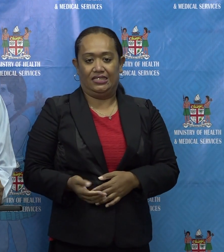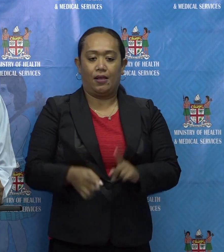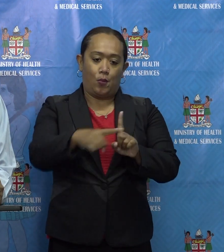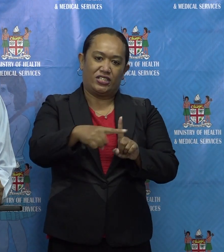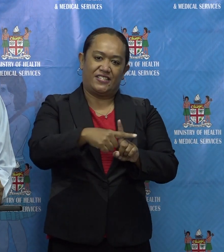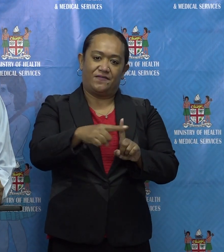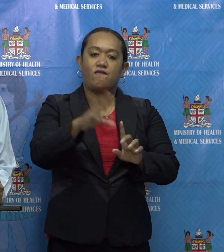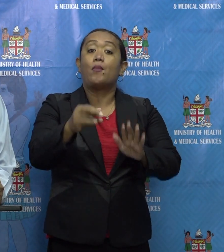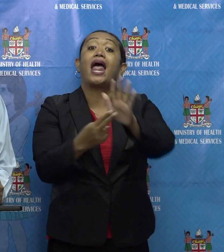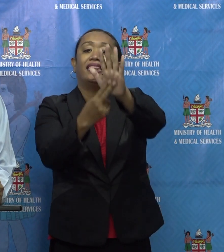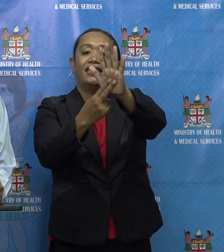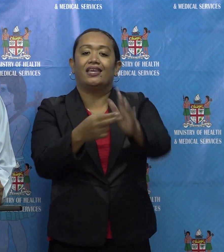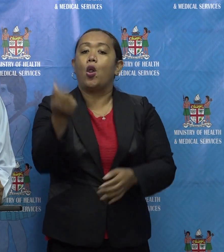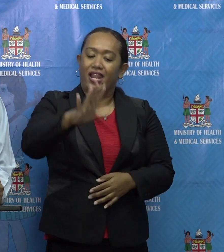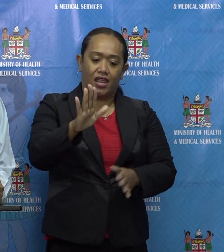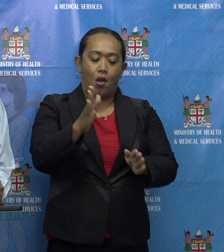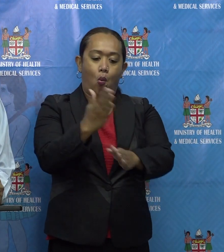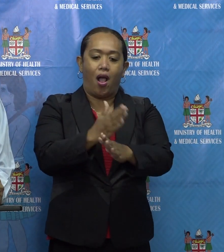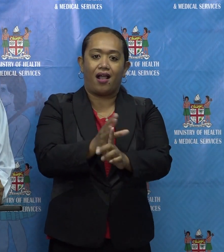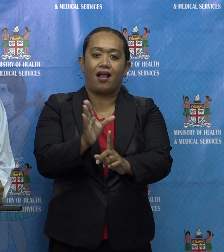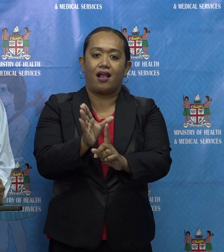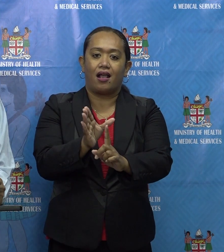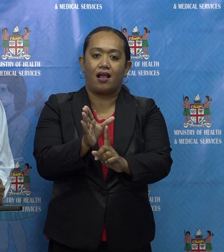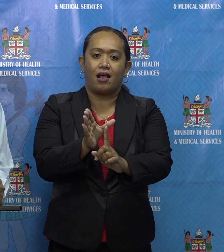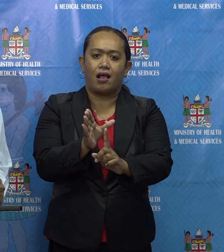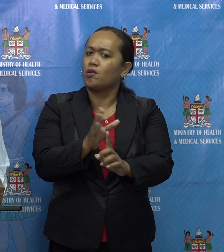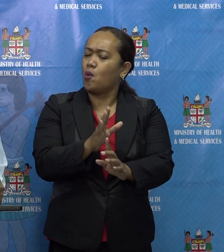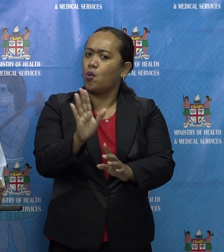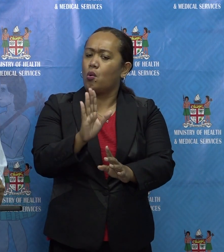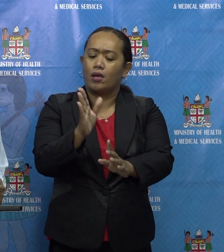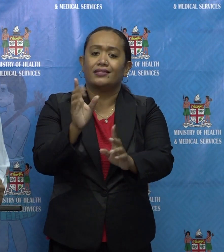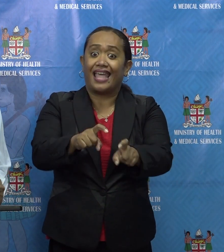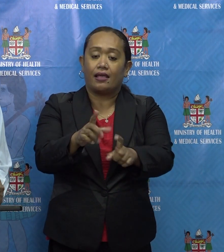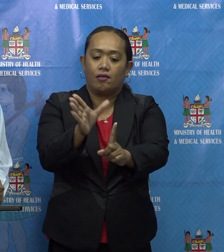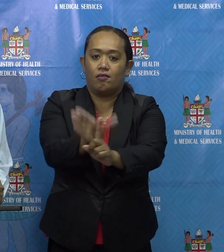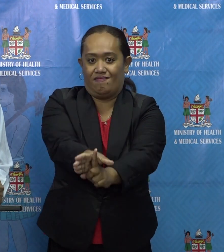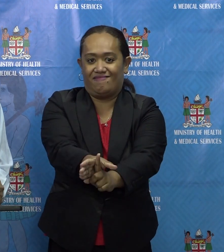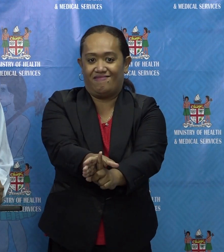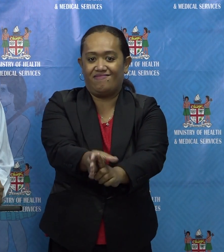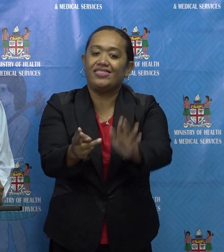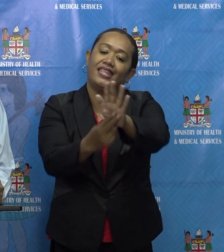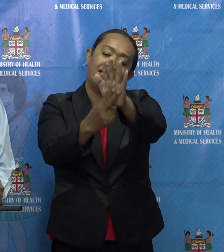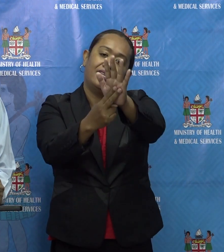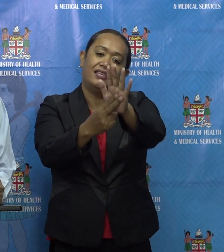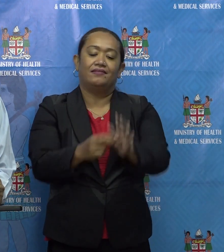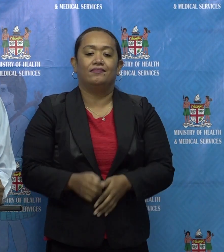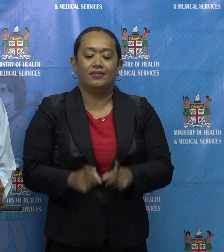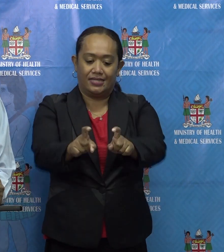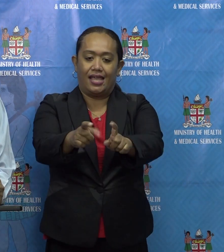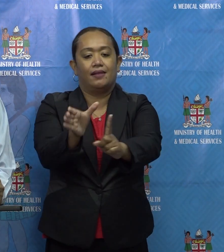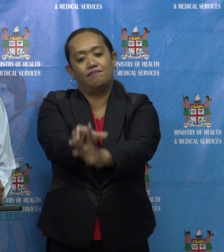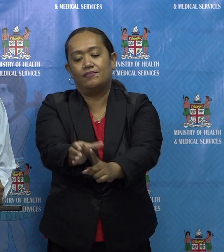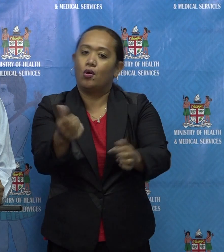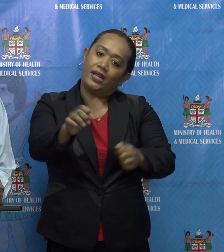He had been in border quarantine facility in Nandi since April the 18th and does not pose any transmission risk to the public.